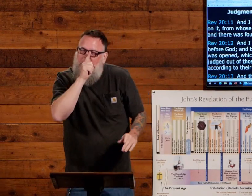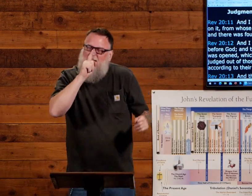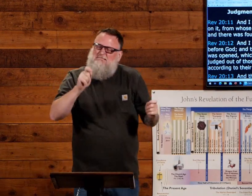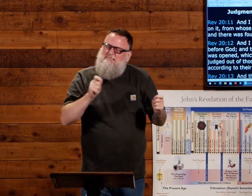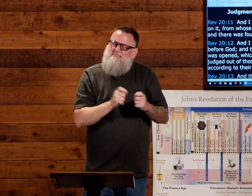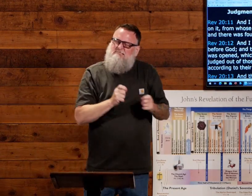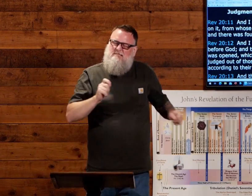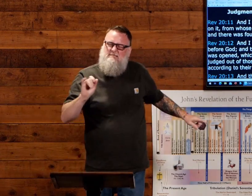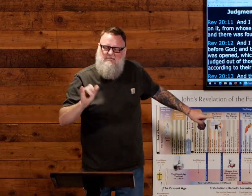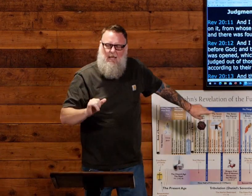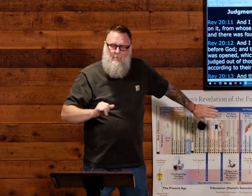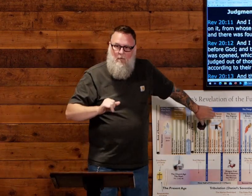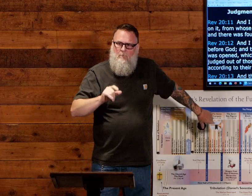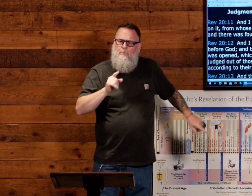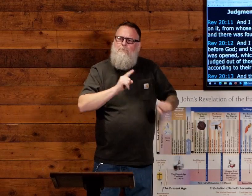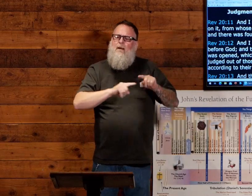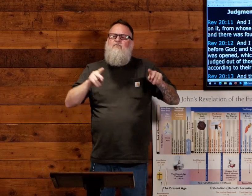Now, it's not an exact comparison.